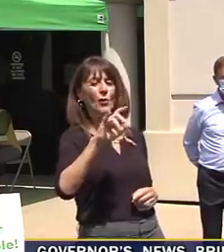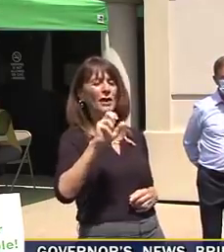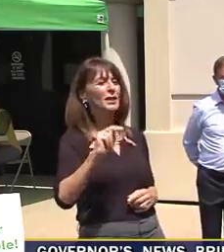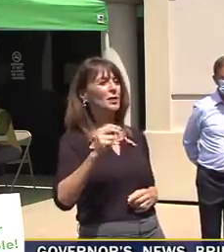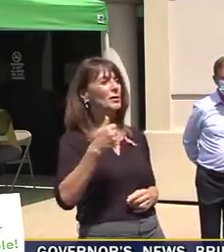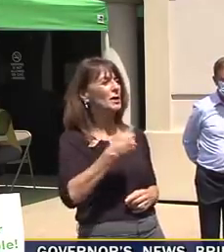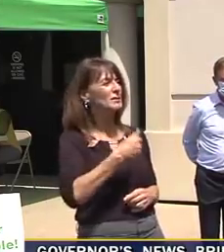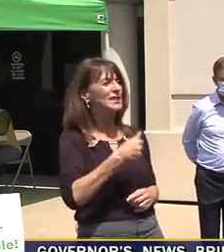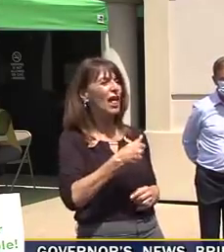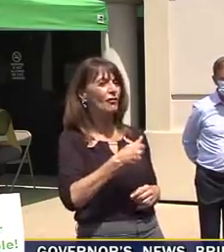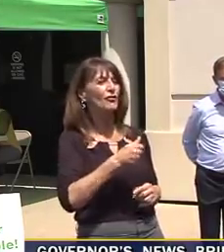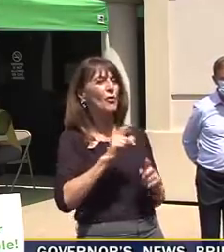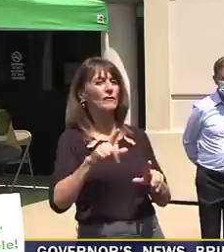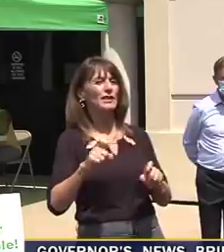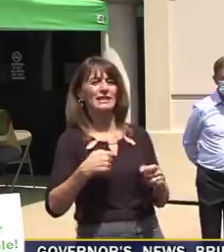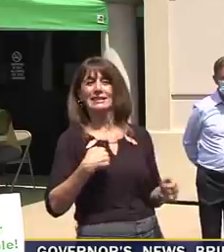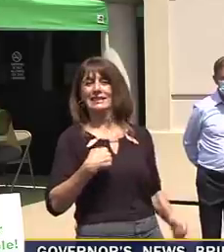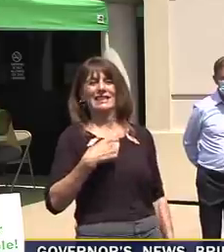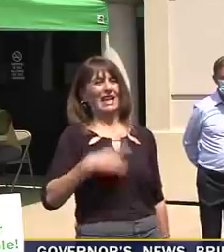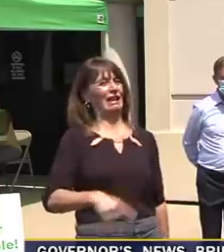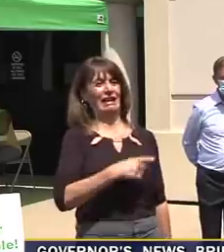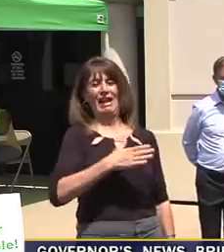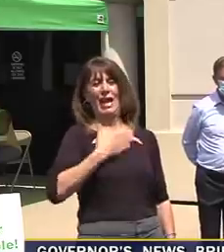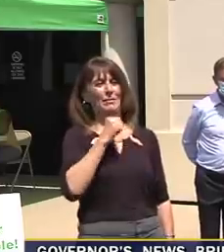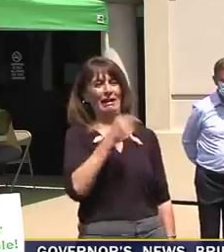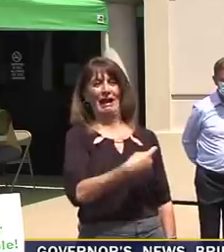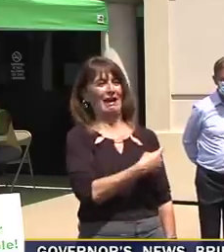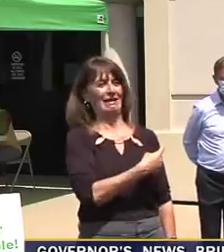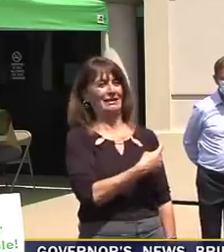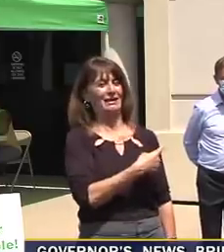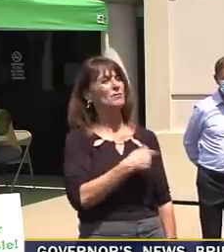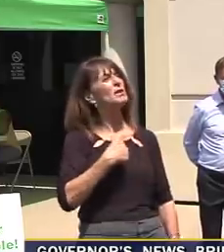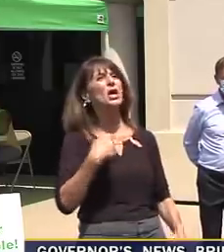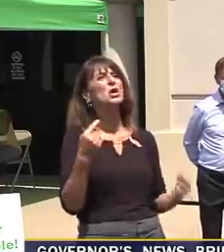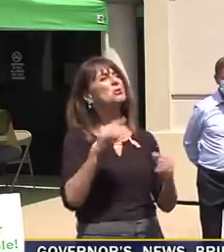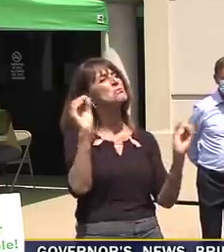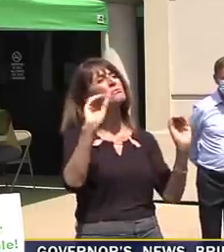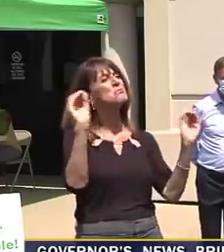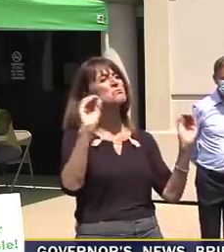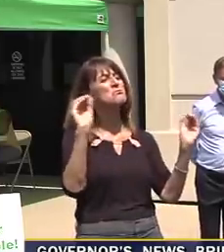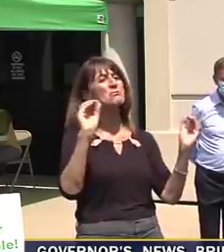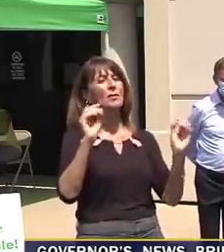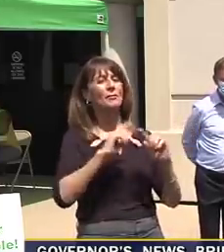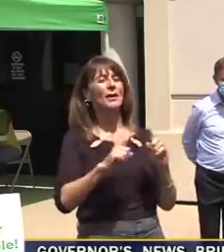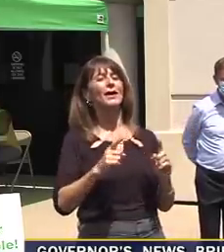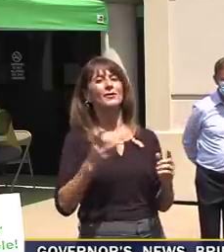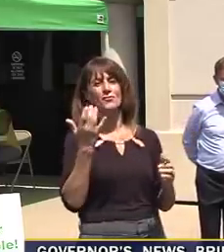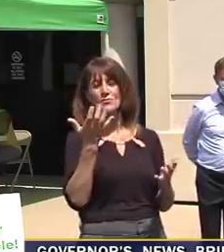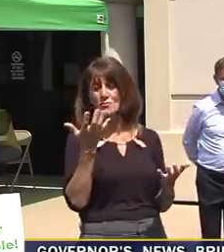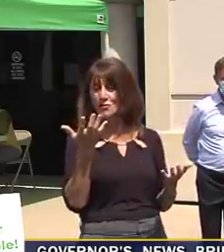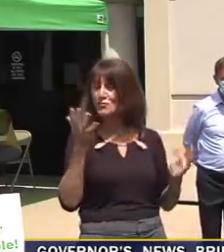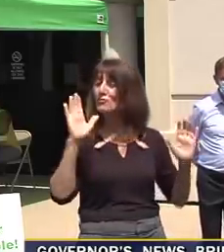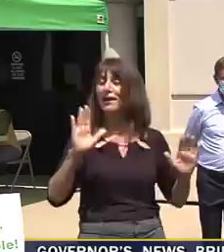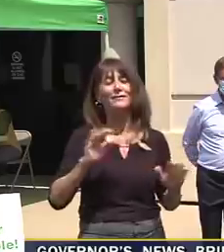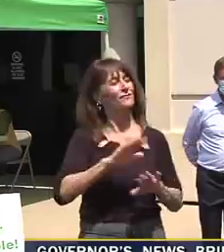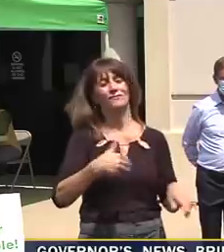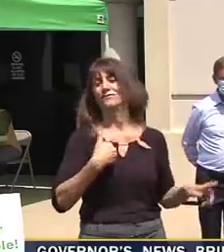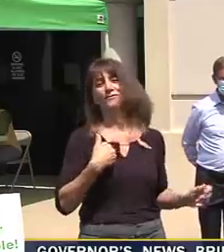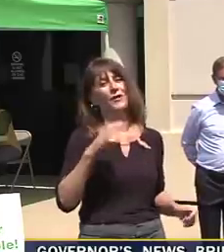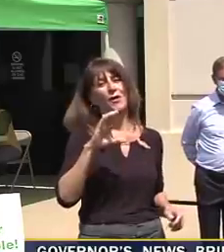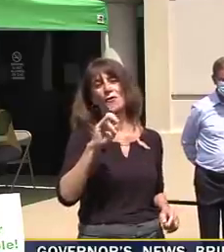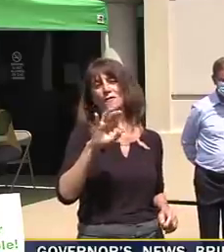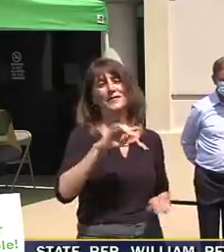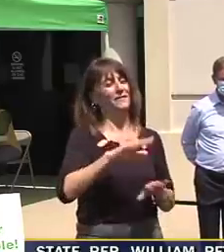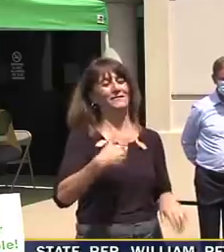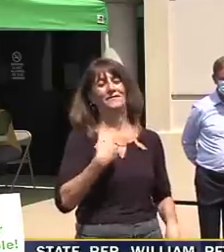was not happy about the test, for sure, but he said it didn't hurt, and he was, thank goodness, negative. I think